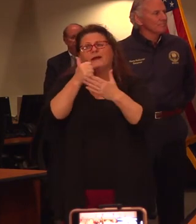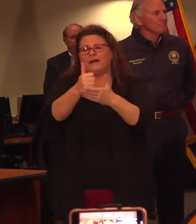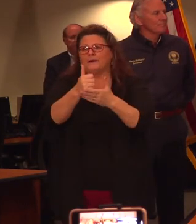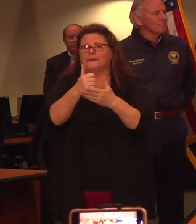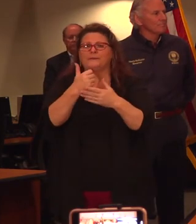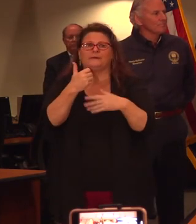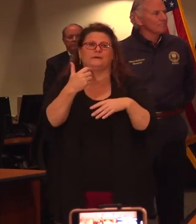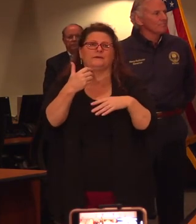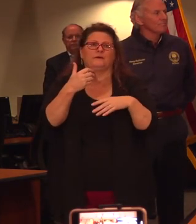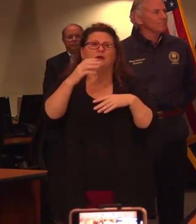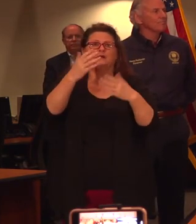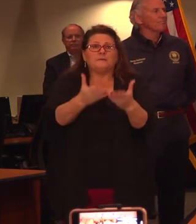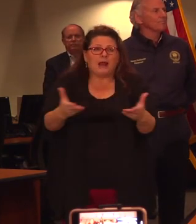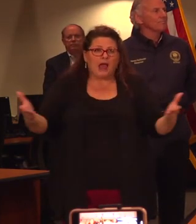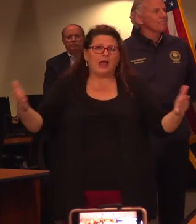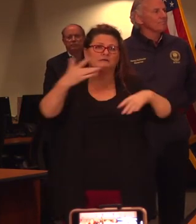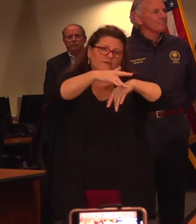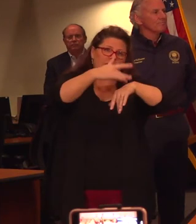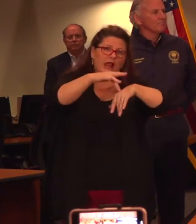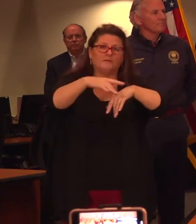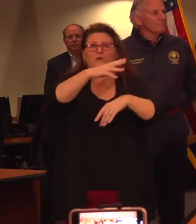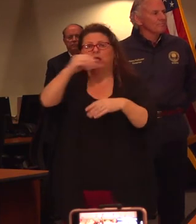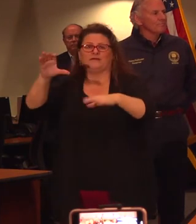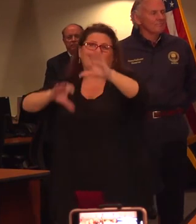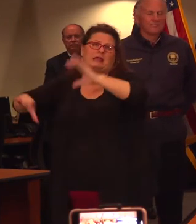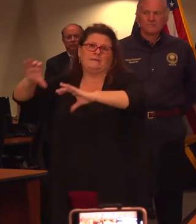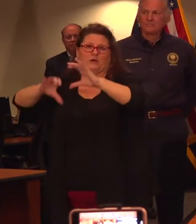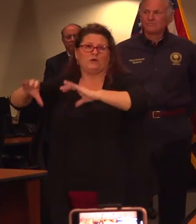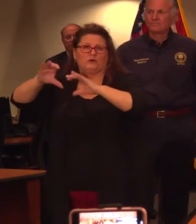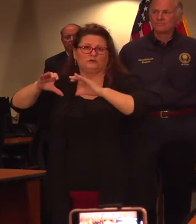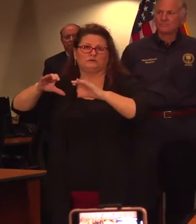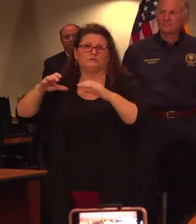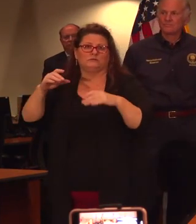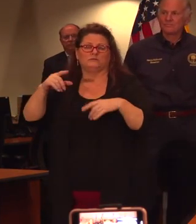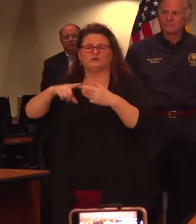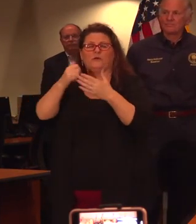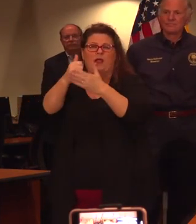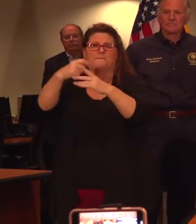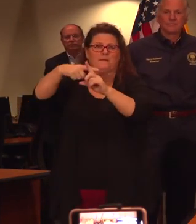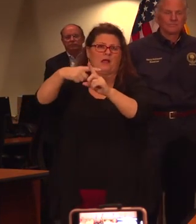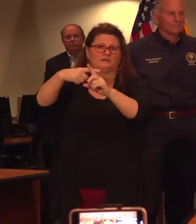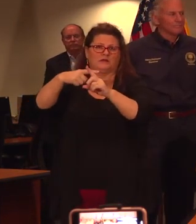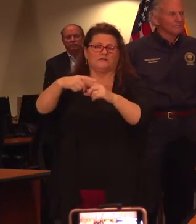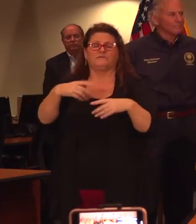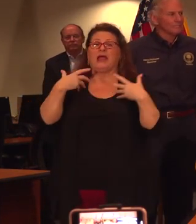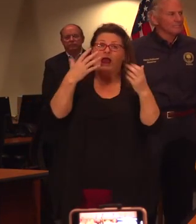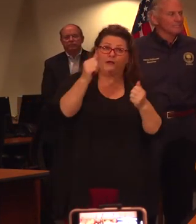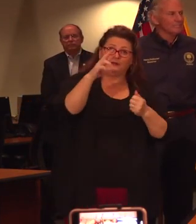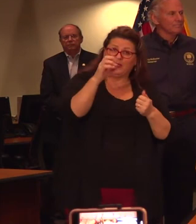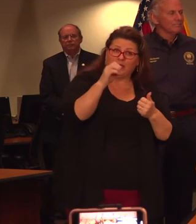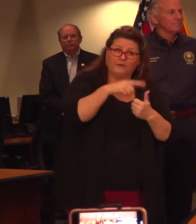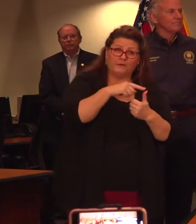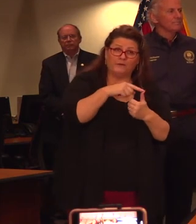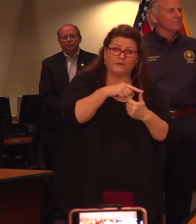the testing supplies and the reagents to get positive results. And this includes some of the healthcare facilities in the state